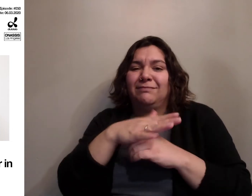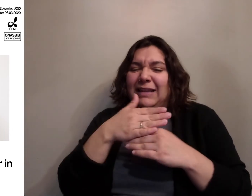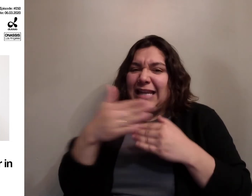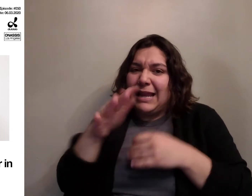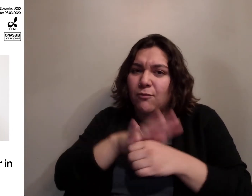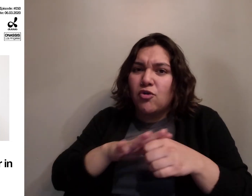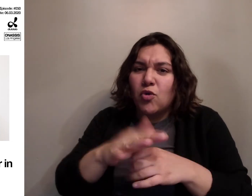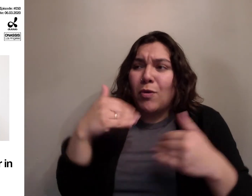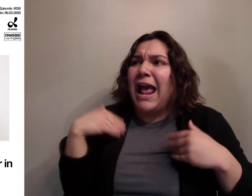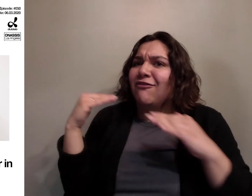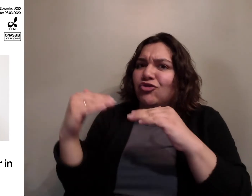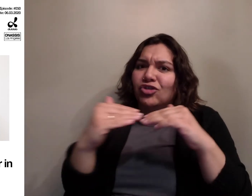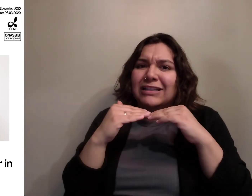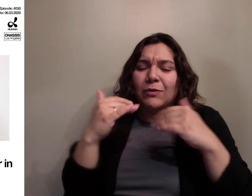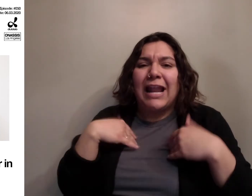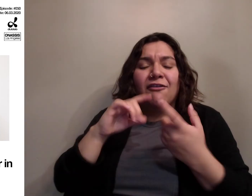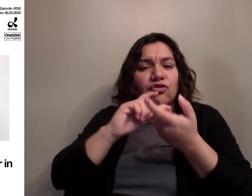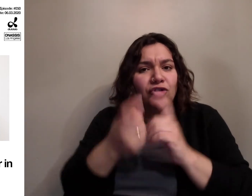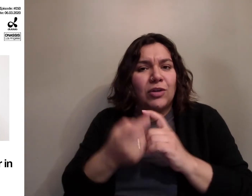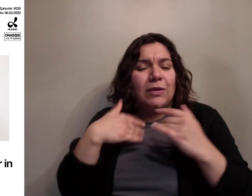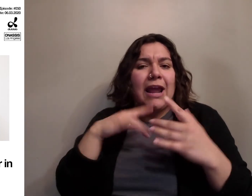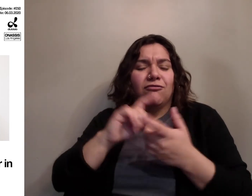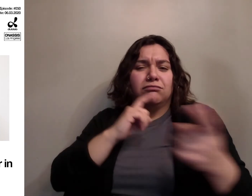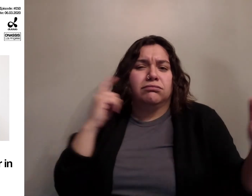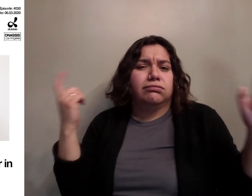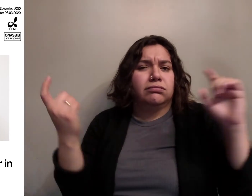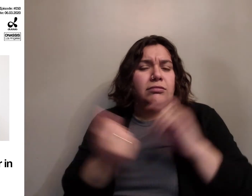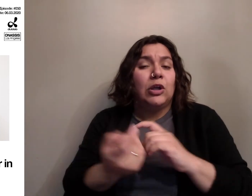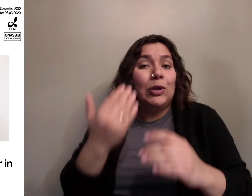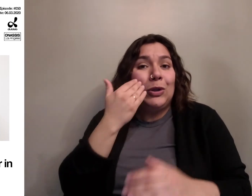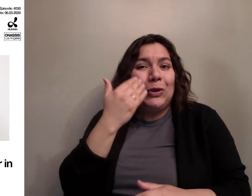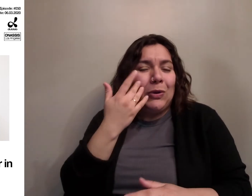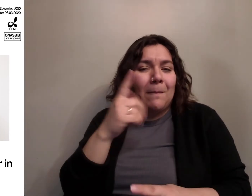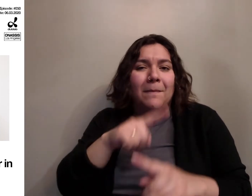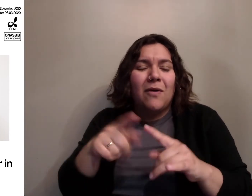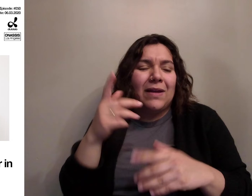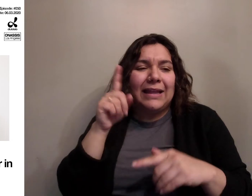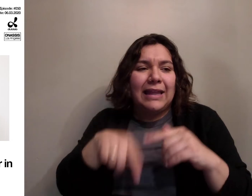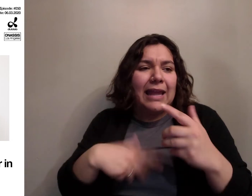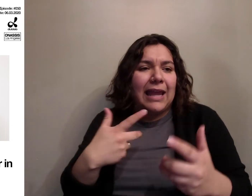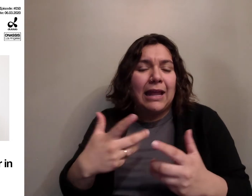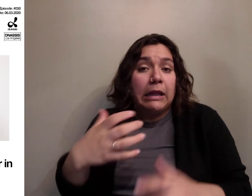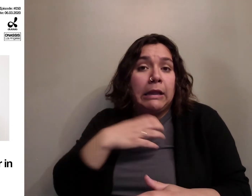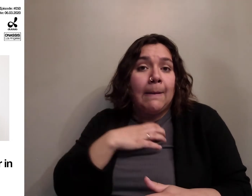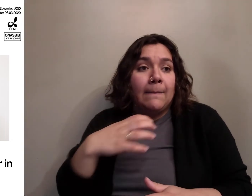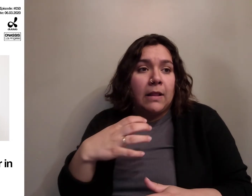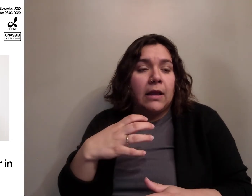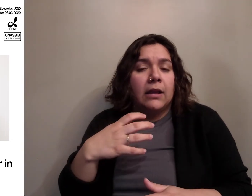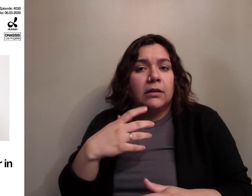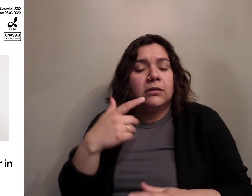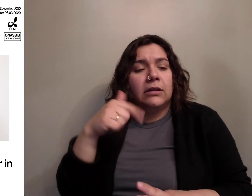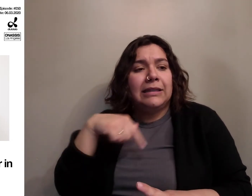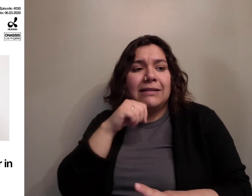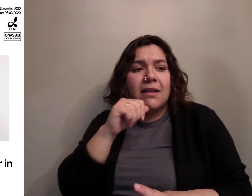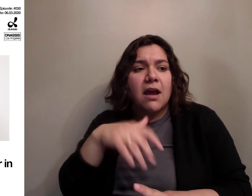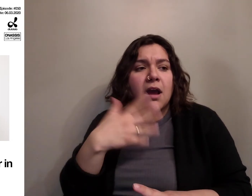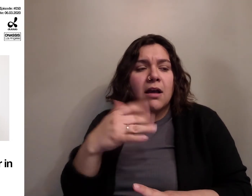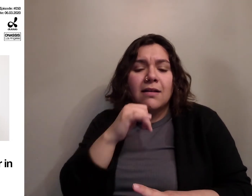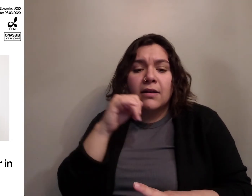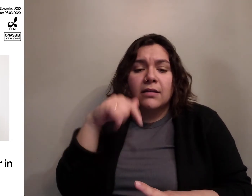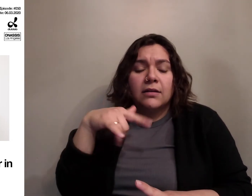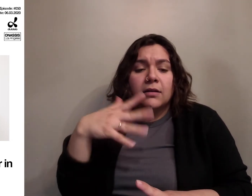with policing in our neighborhoods. We would have justice, some change and some transformation. So you can't